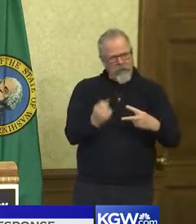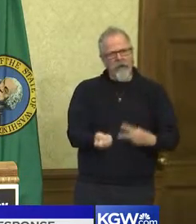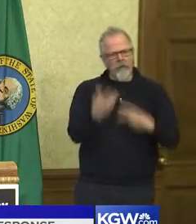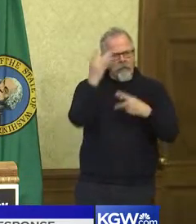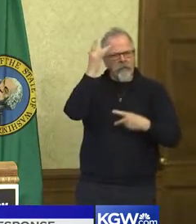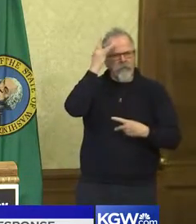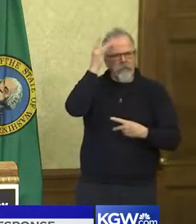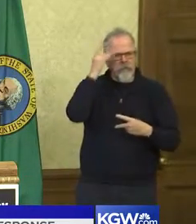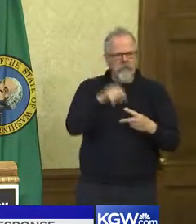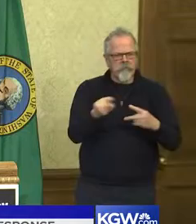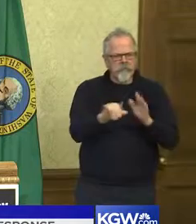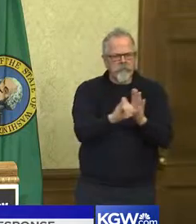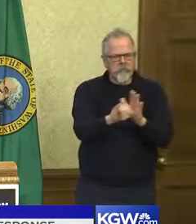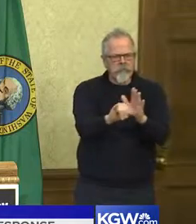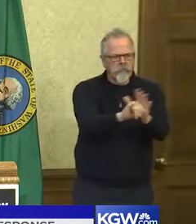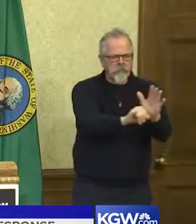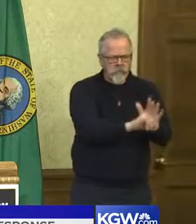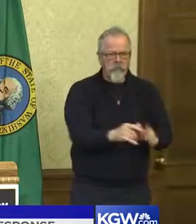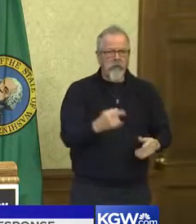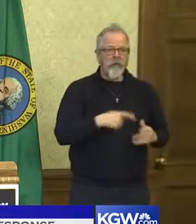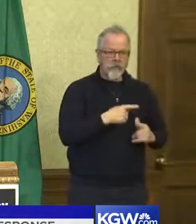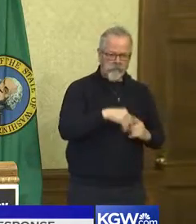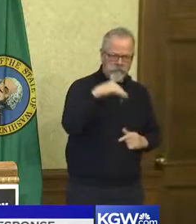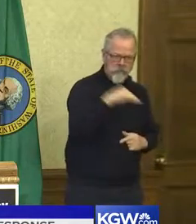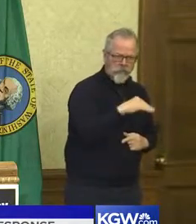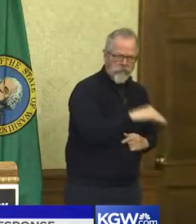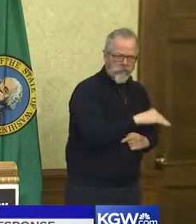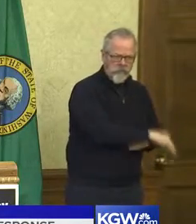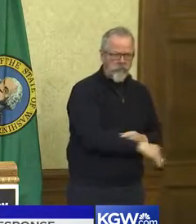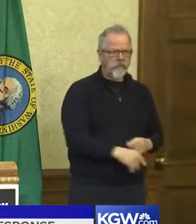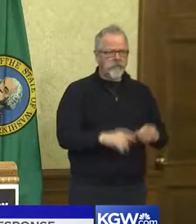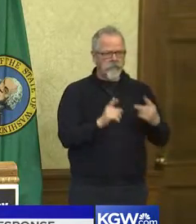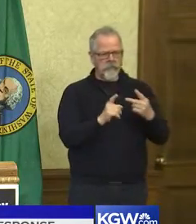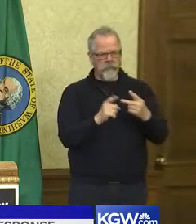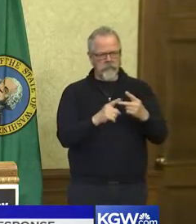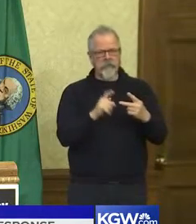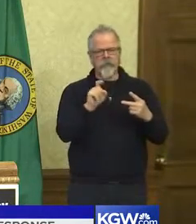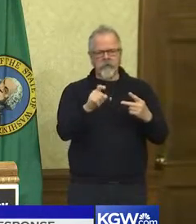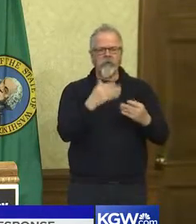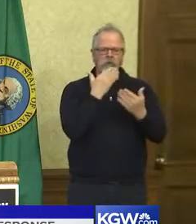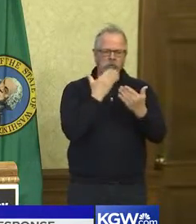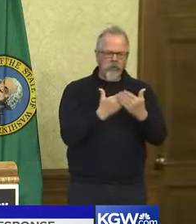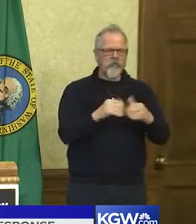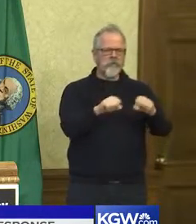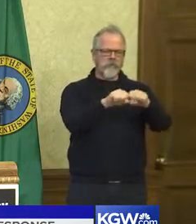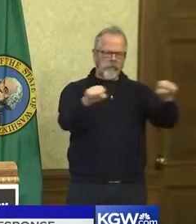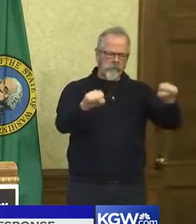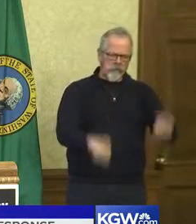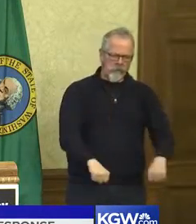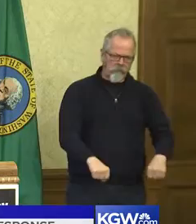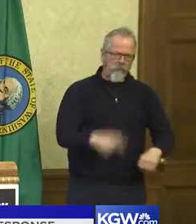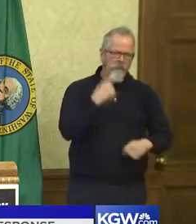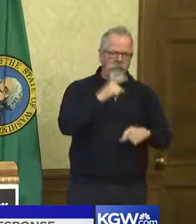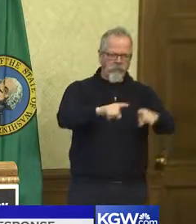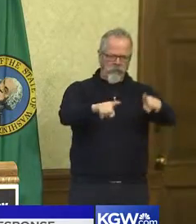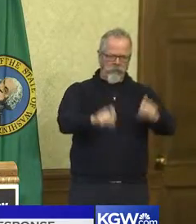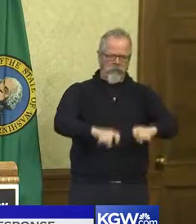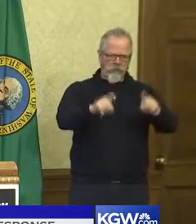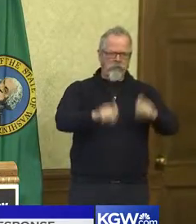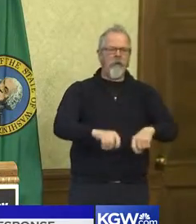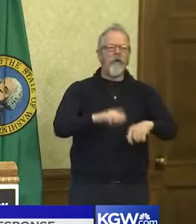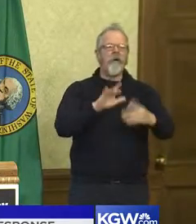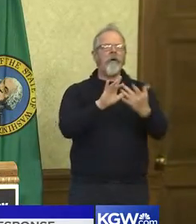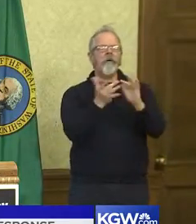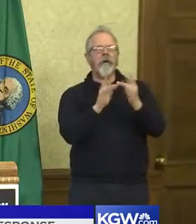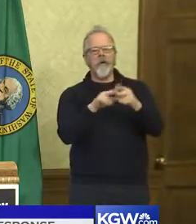some progress on. So we're looking forward to both of those happening. We are fortunate to have inherited the wisdom of